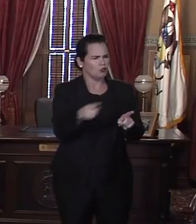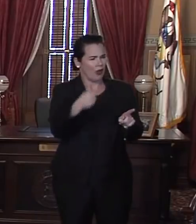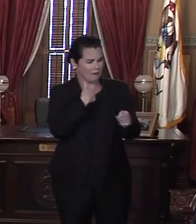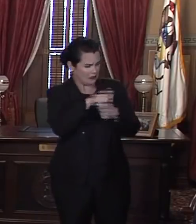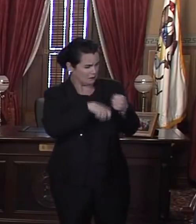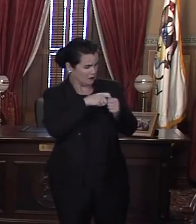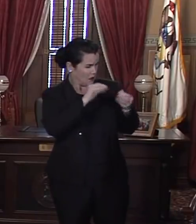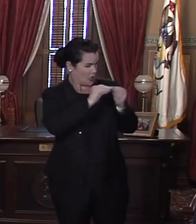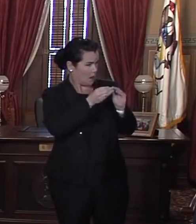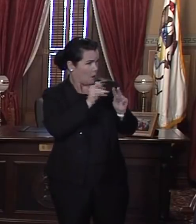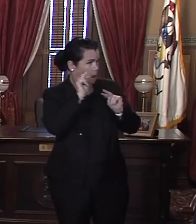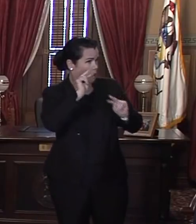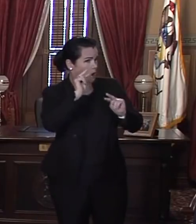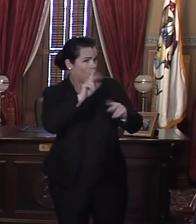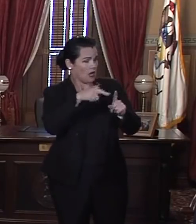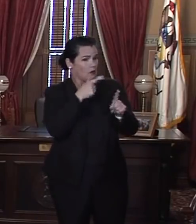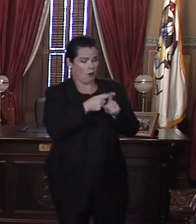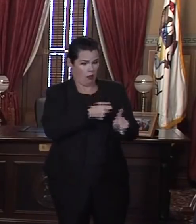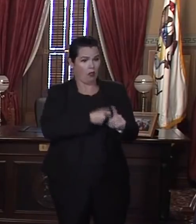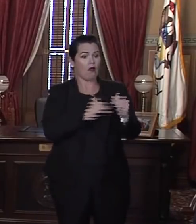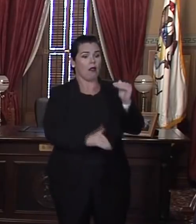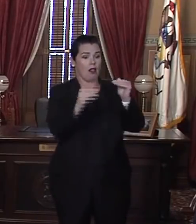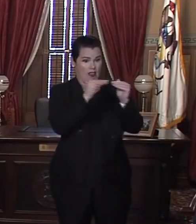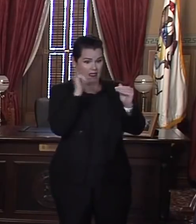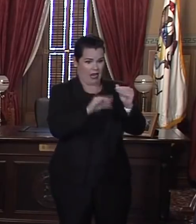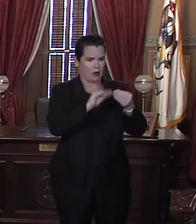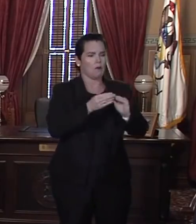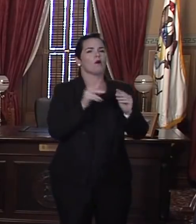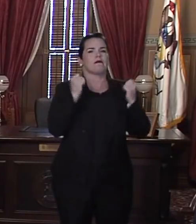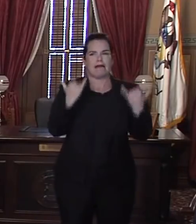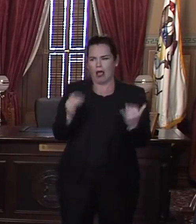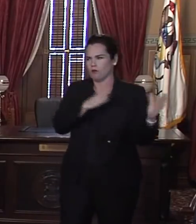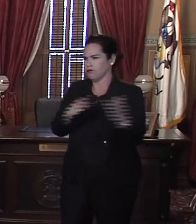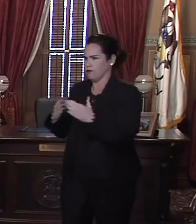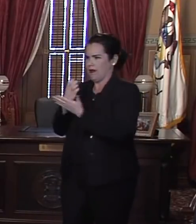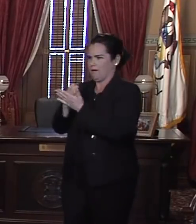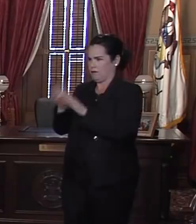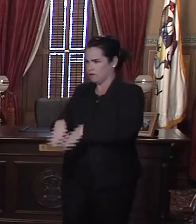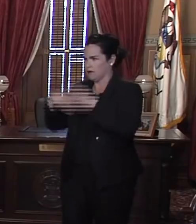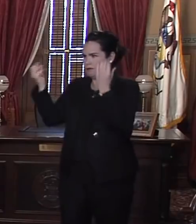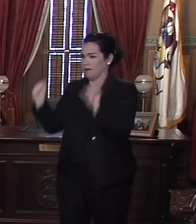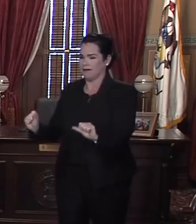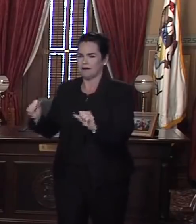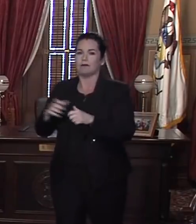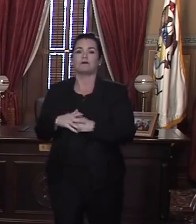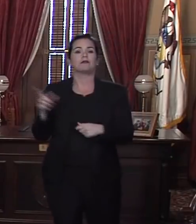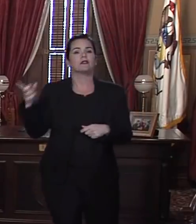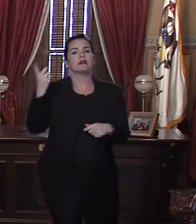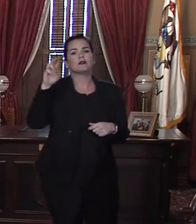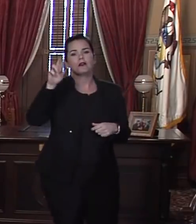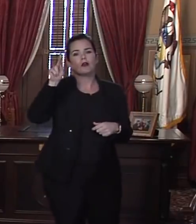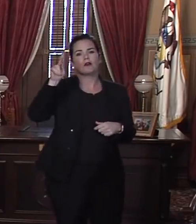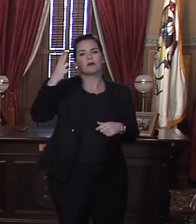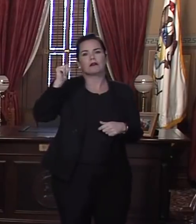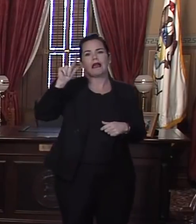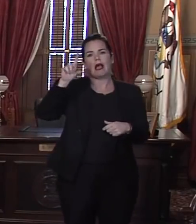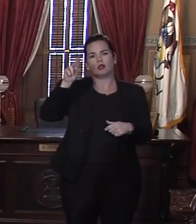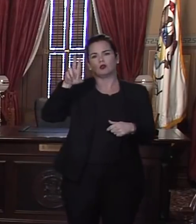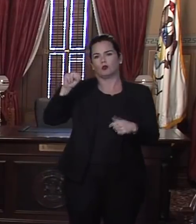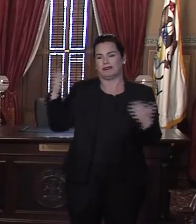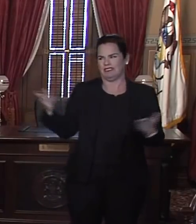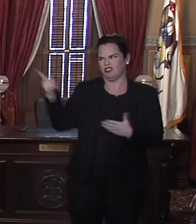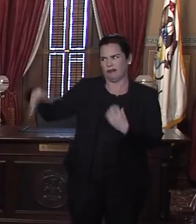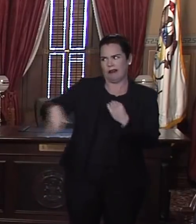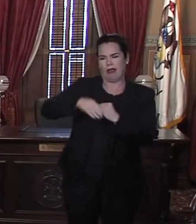and when we hit that, it's like, yeah, all right, now we can start doing something? Well, so, I mean, obviously Dr. Khaldun is here and she can weigh in too. I would just say